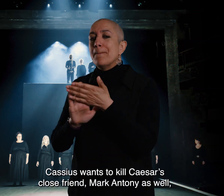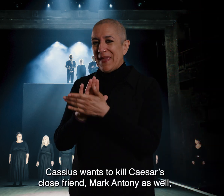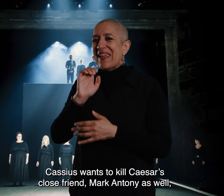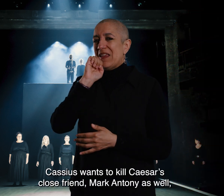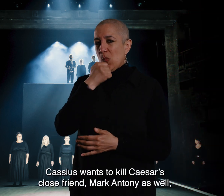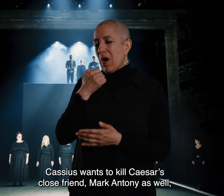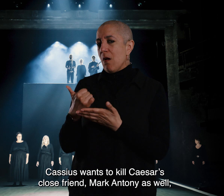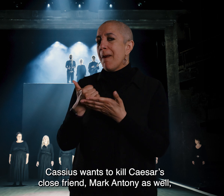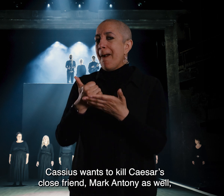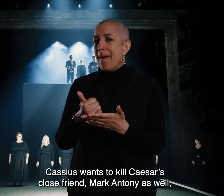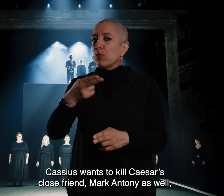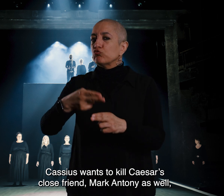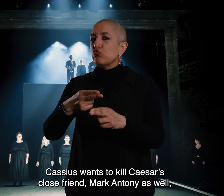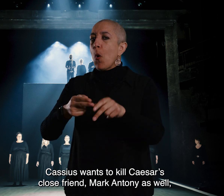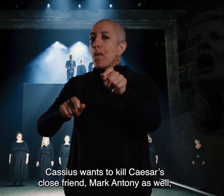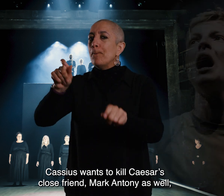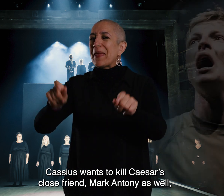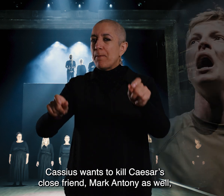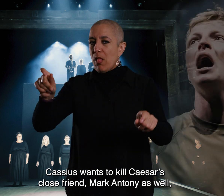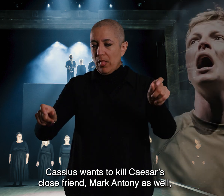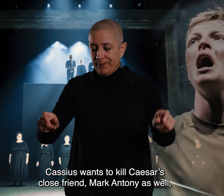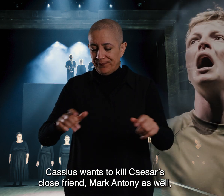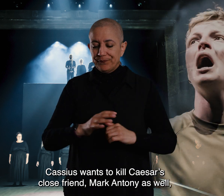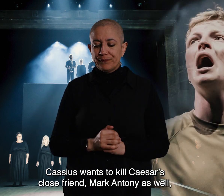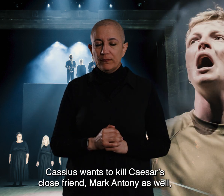Cassius wants to kill Caesar's close friend, Mark Antony, as well.